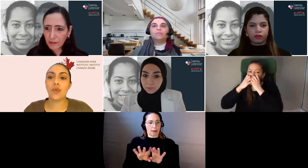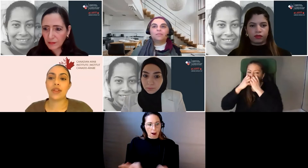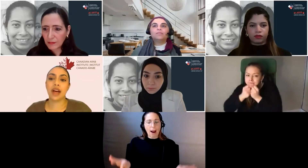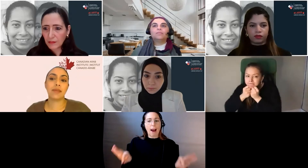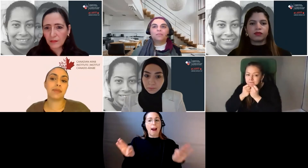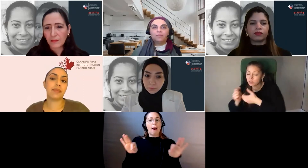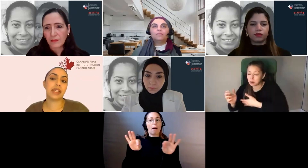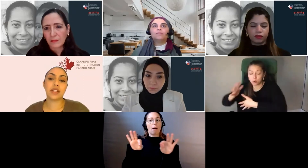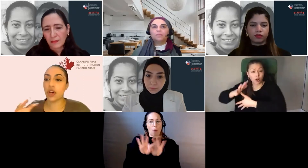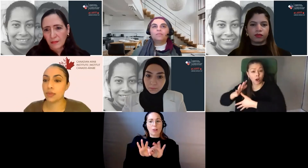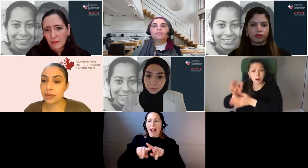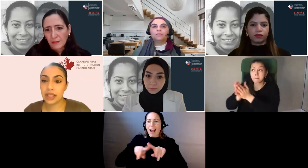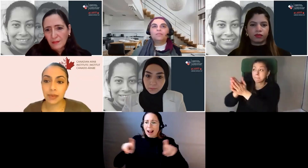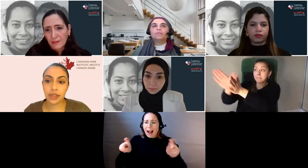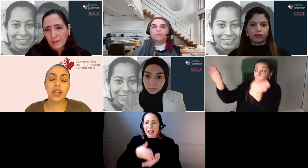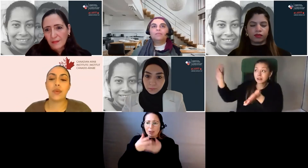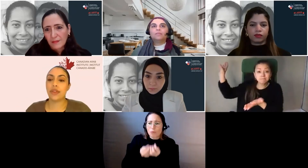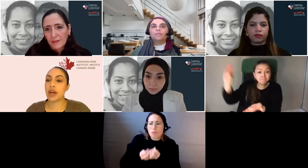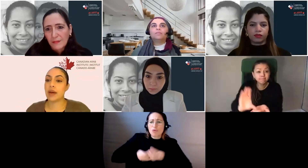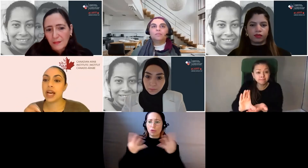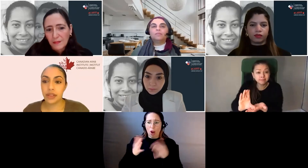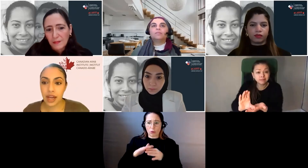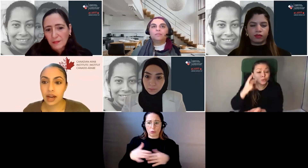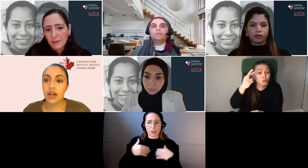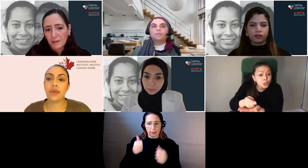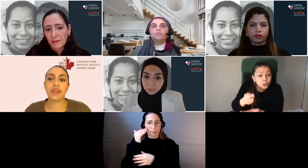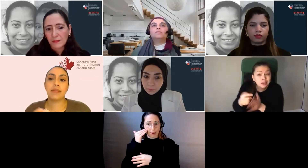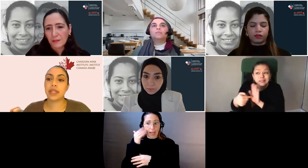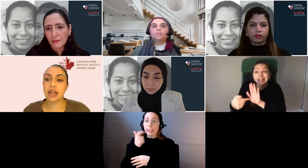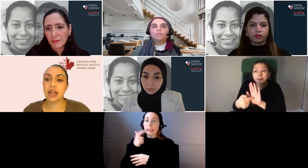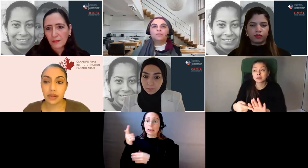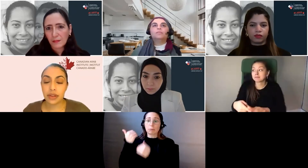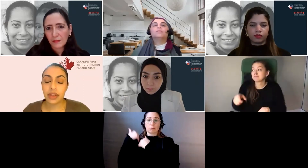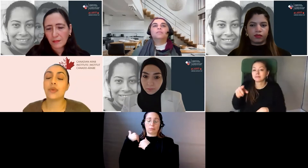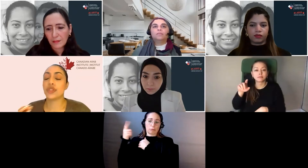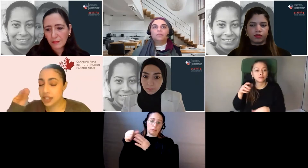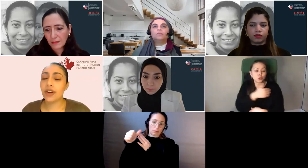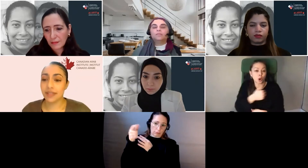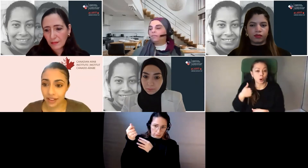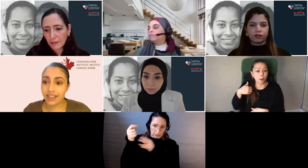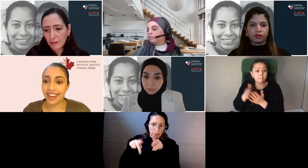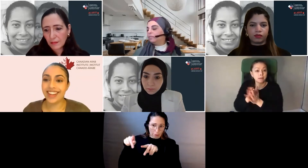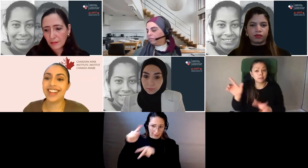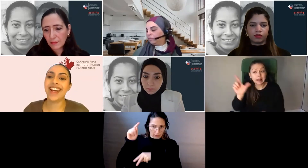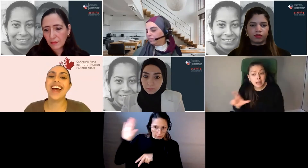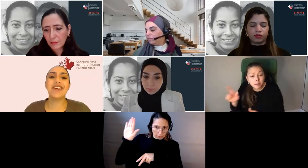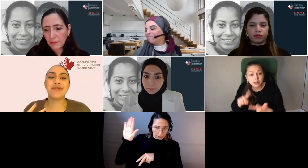resources, whether that be the Toronto Public Library, whether that be healthcare, whether that be mental health, which is a part of